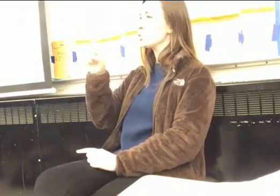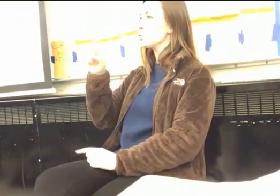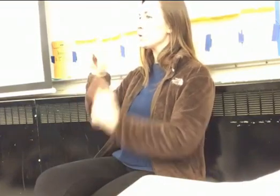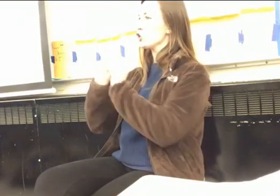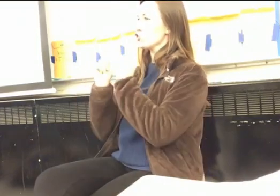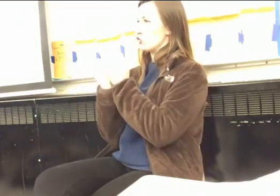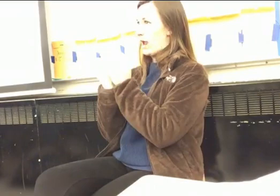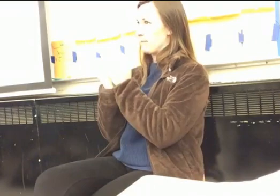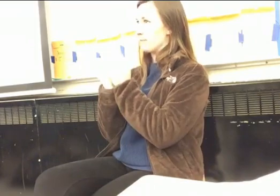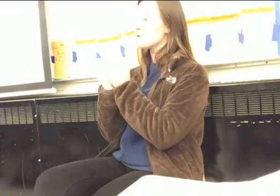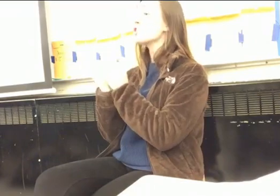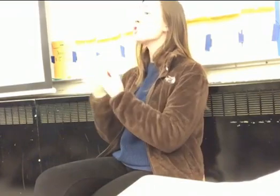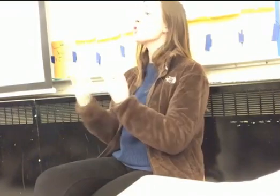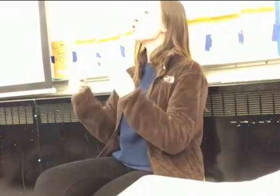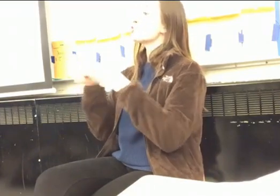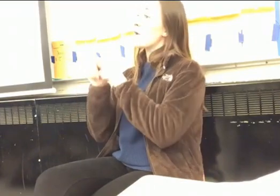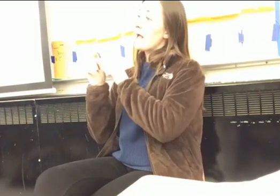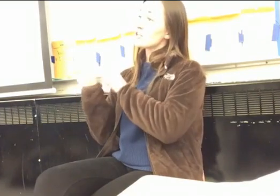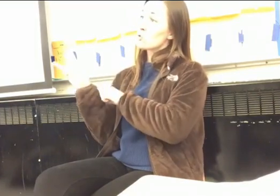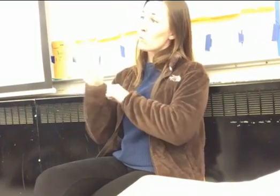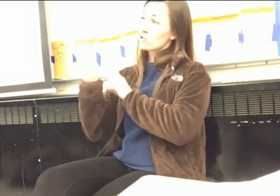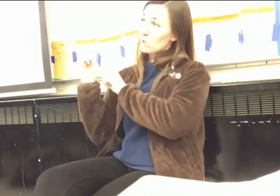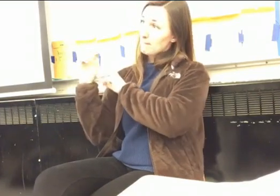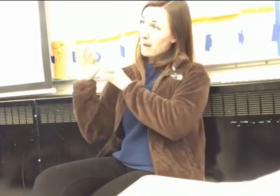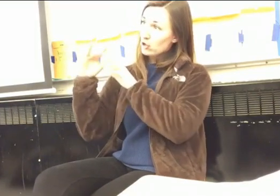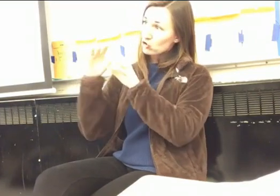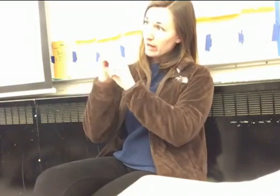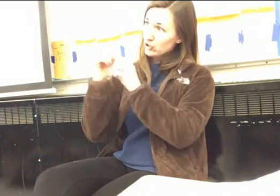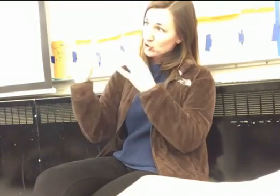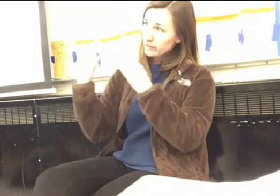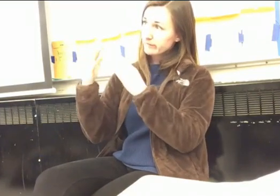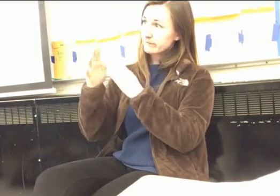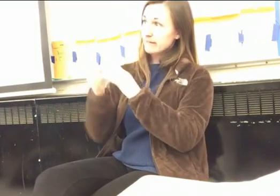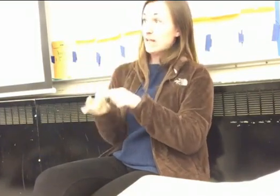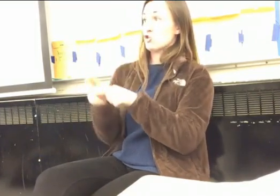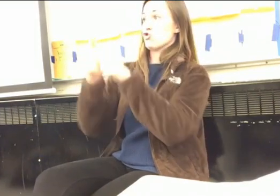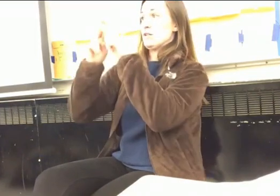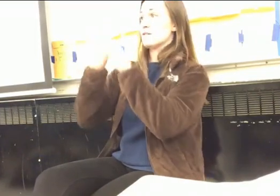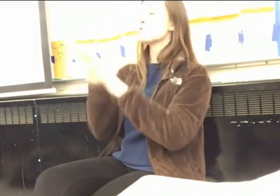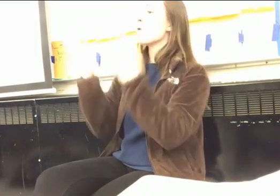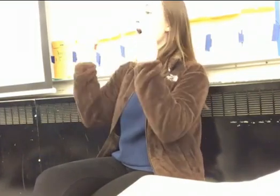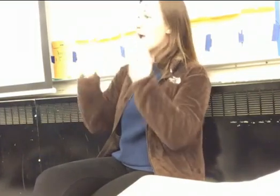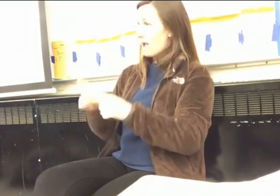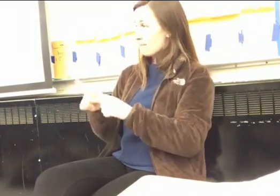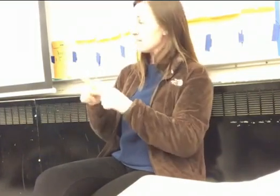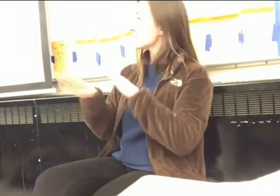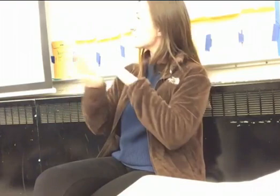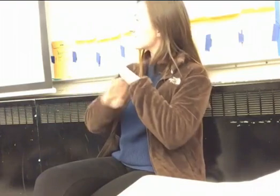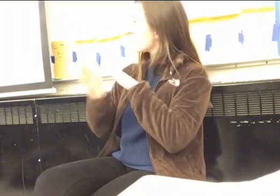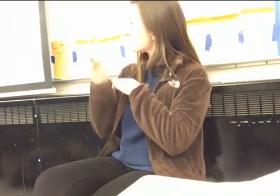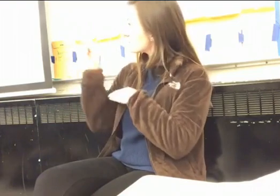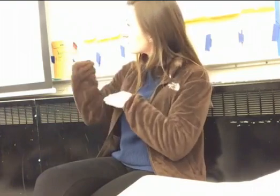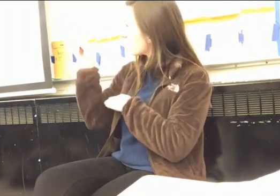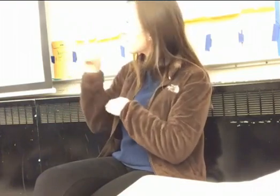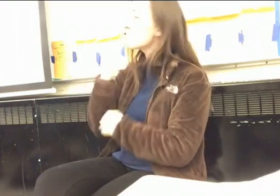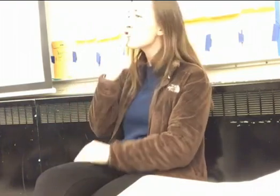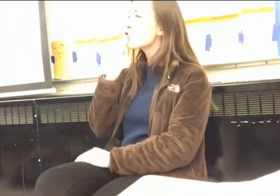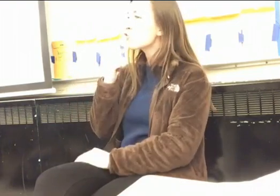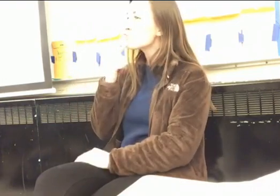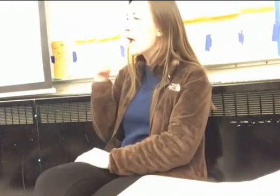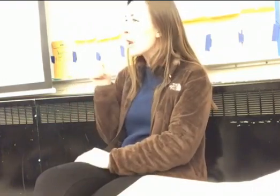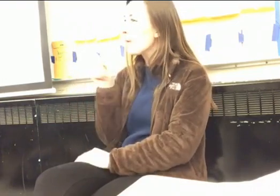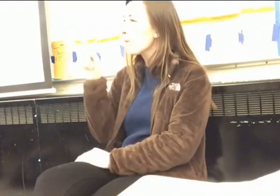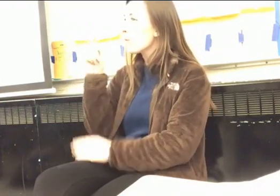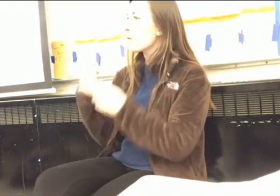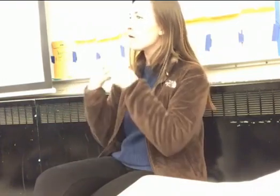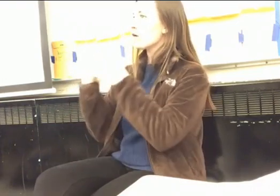as westward migration begins to increase, what's going to occur is that basically this trail right here,